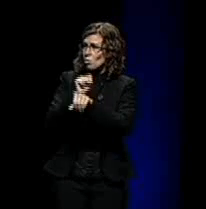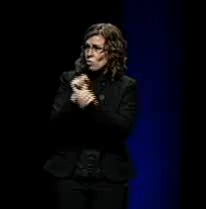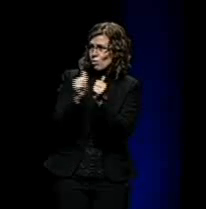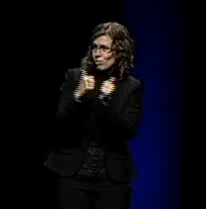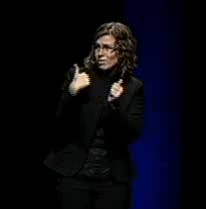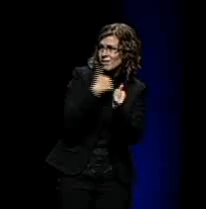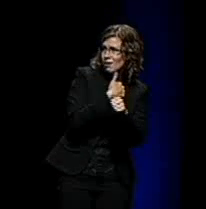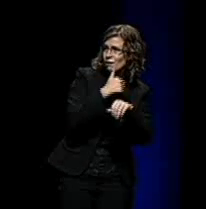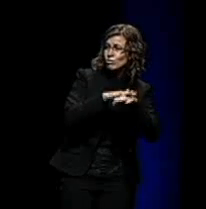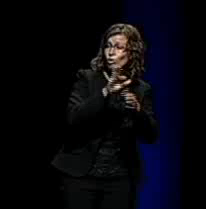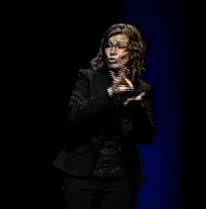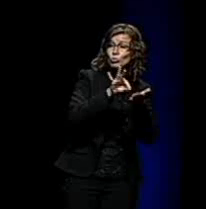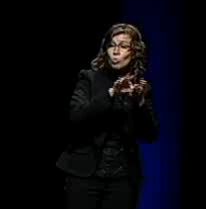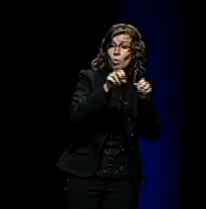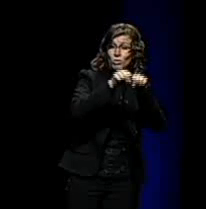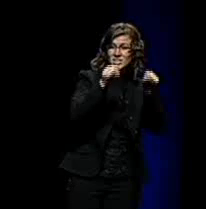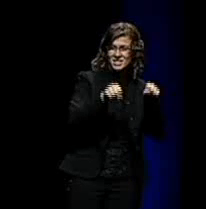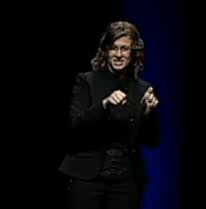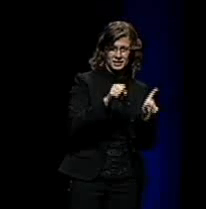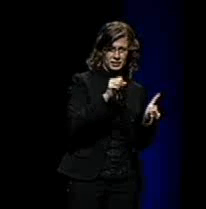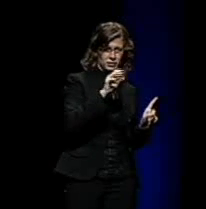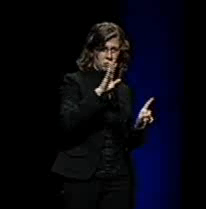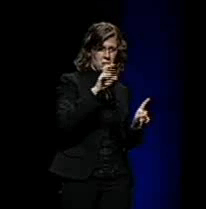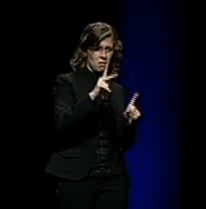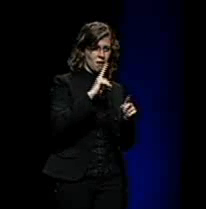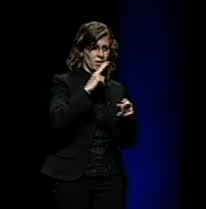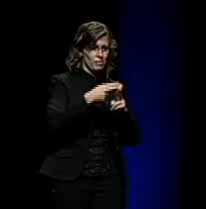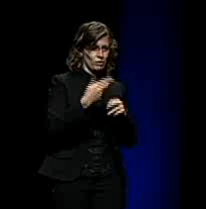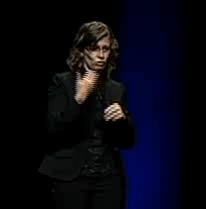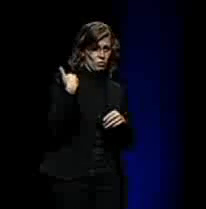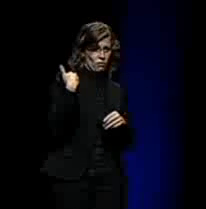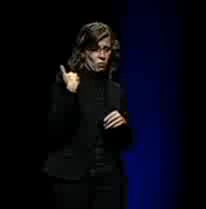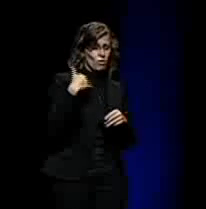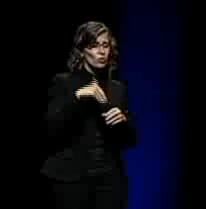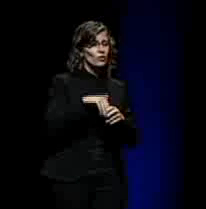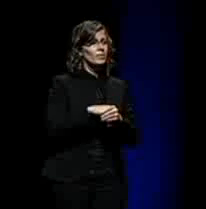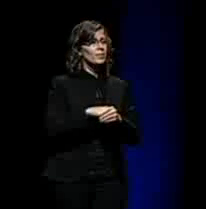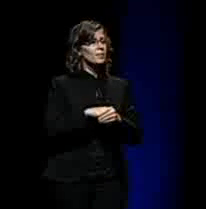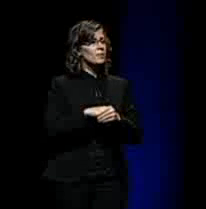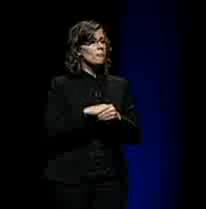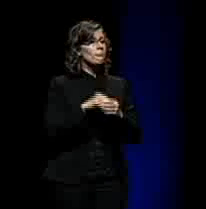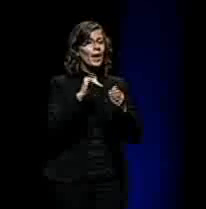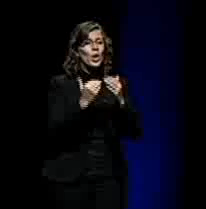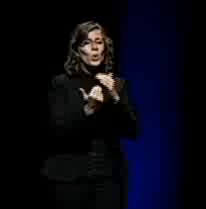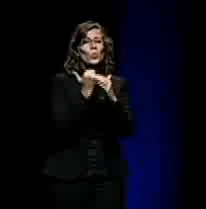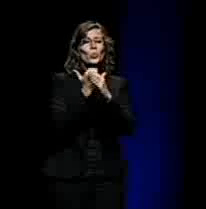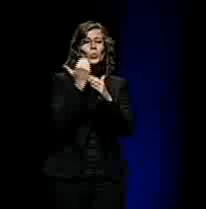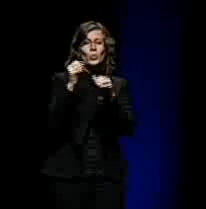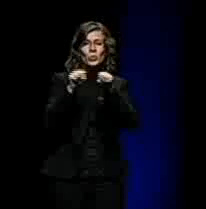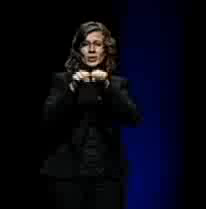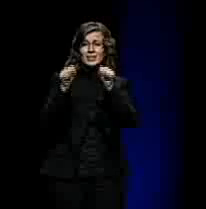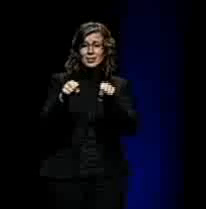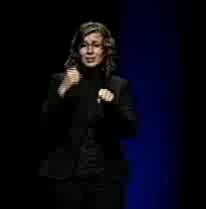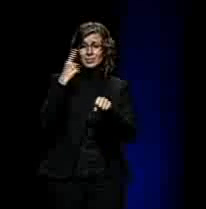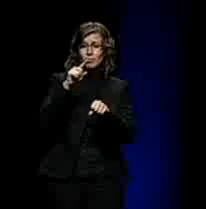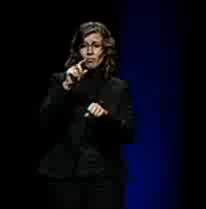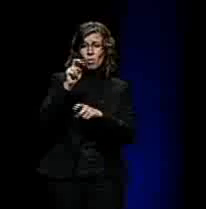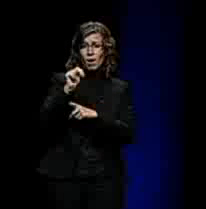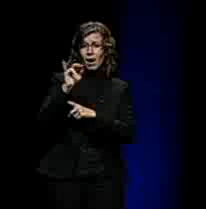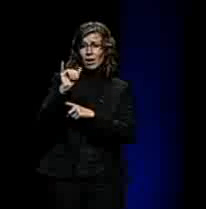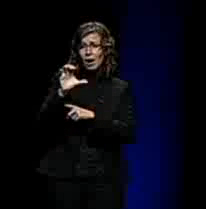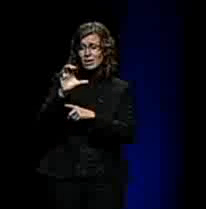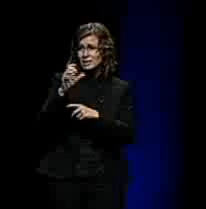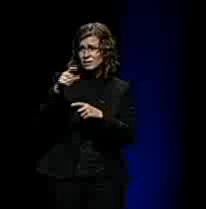scoring system that Buck talked about a little bit earlier, the new scoring system for the NIC, and